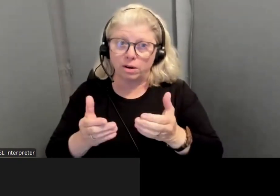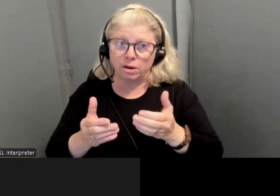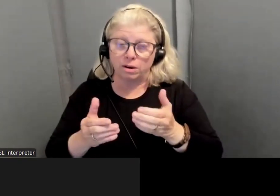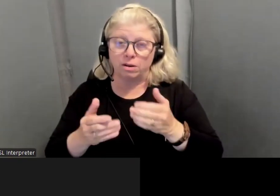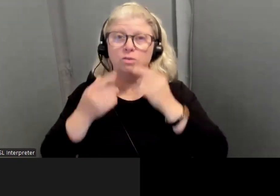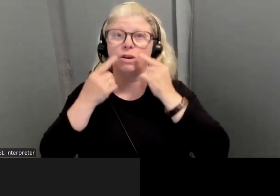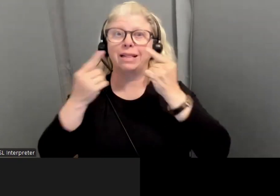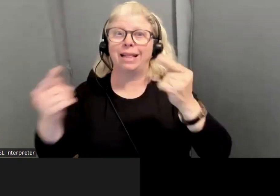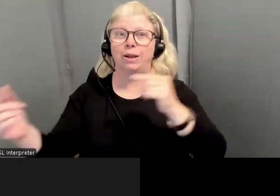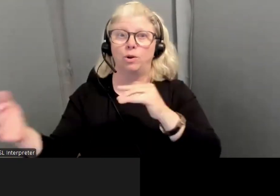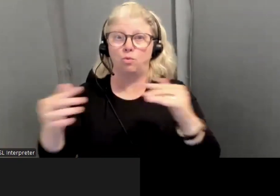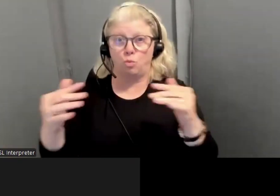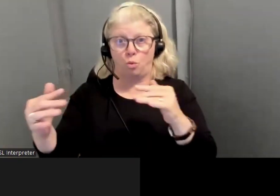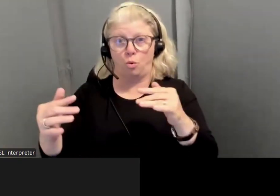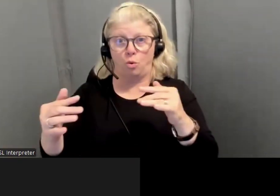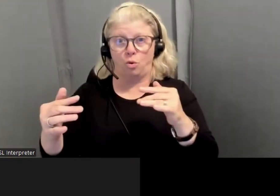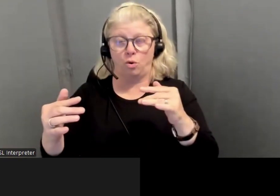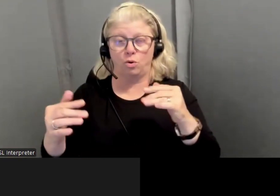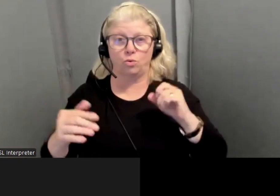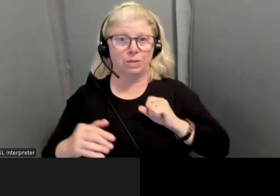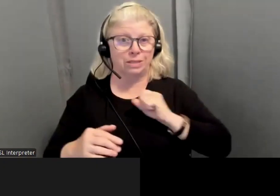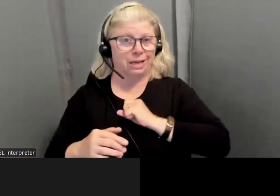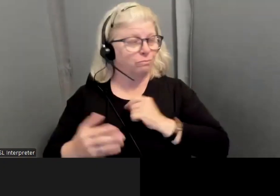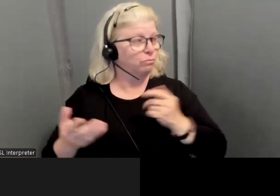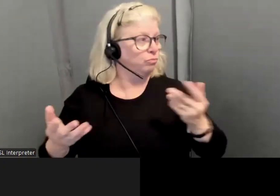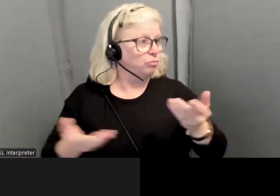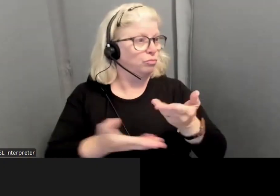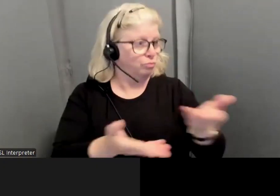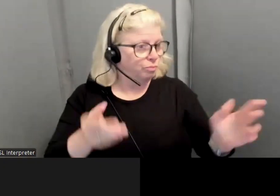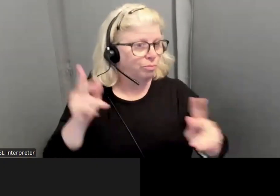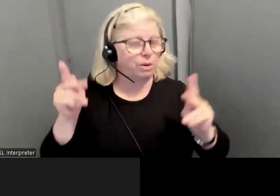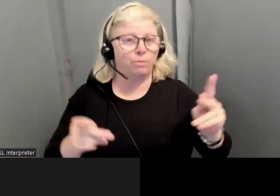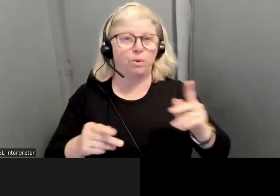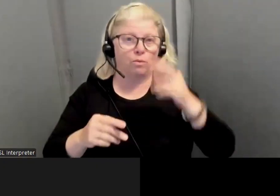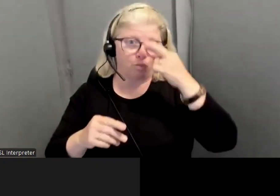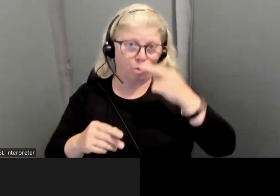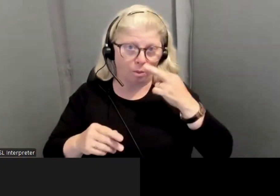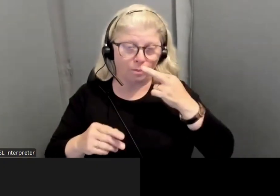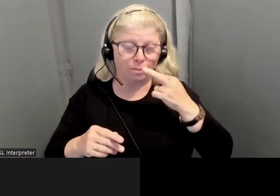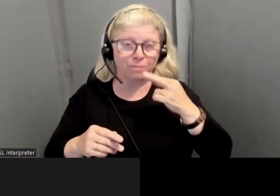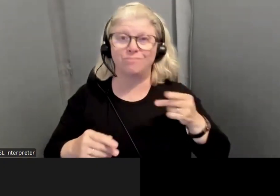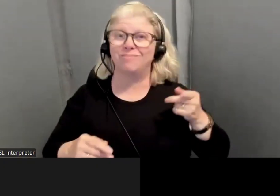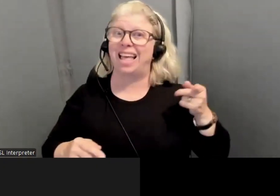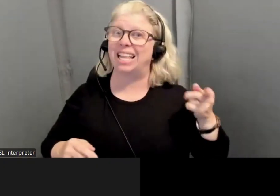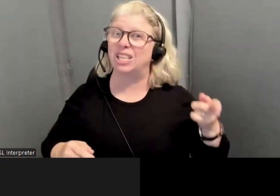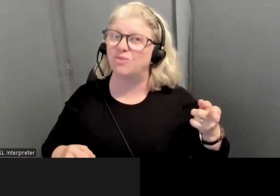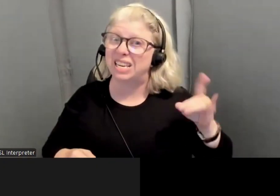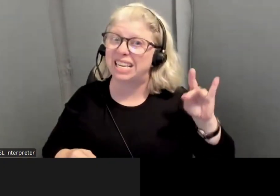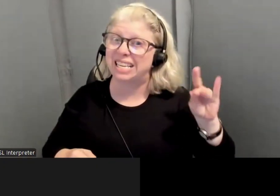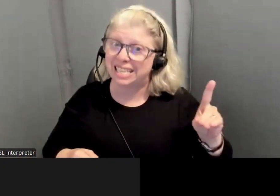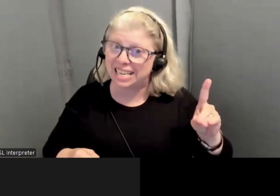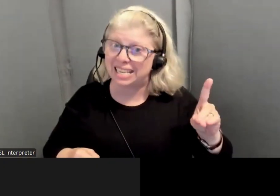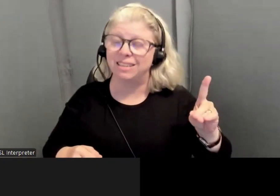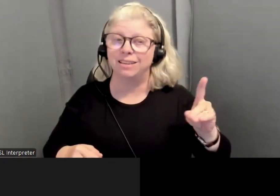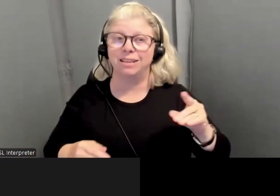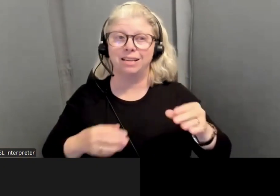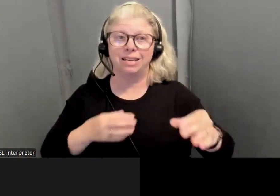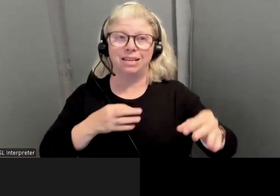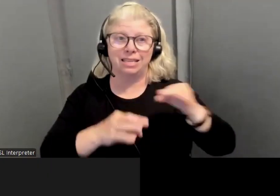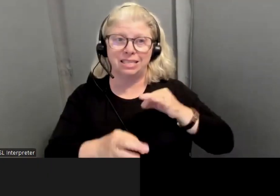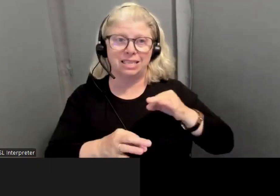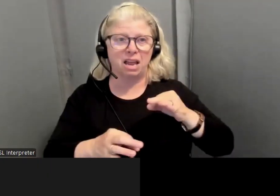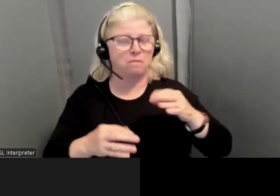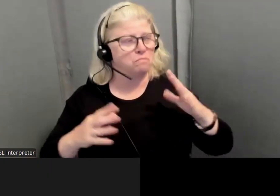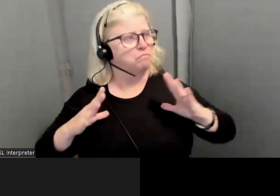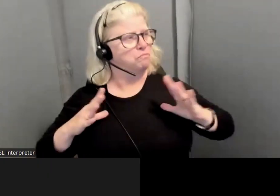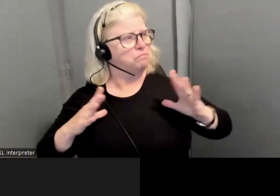declaring war to the Senate and therefore to the people of Rome. And that's exactly what Caesar did. Instead of decommissioning his army after he